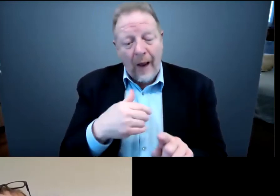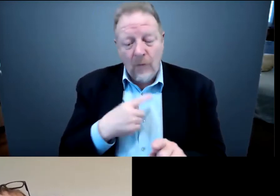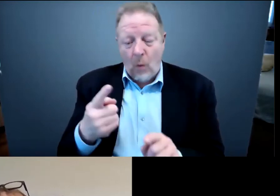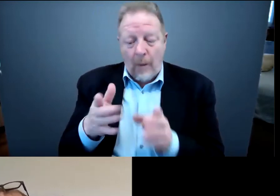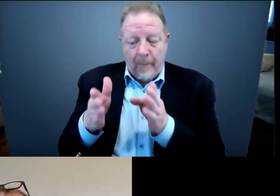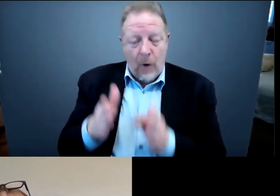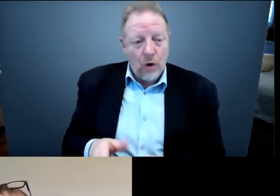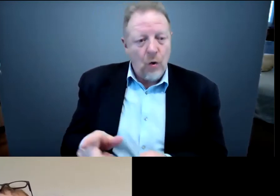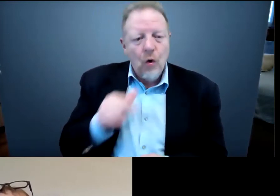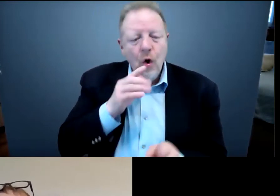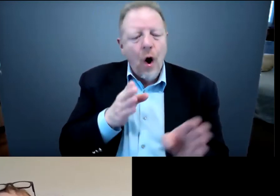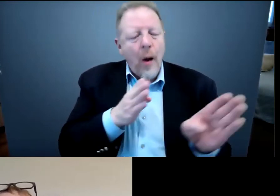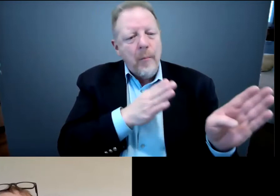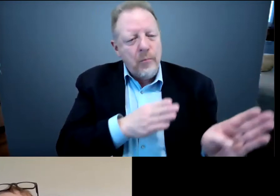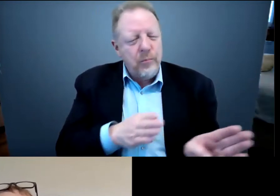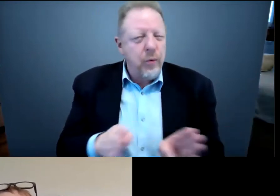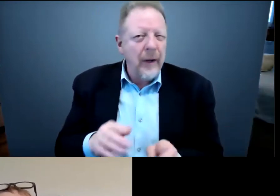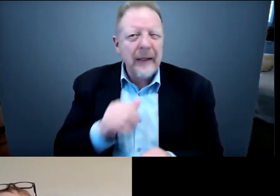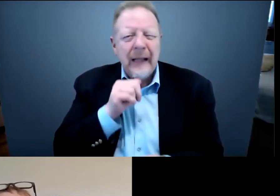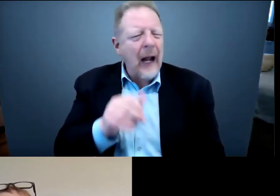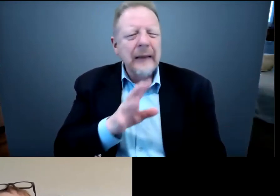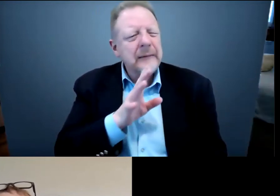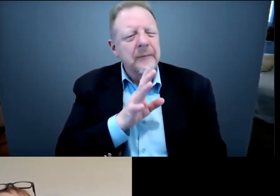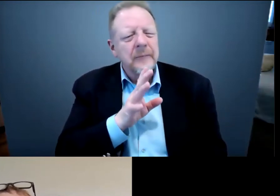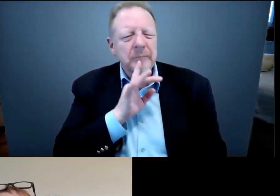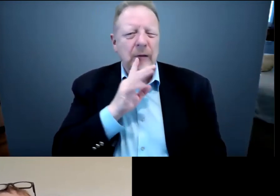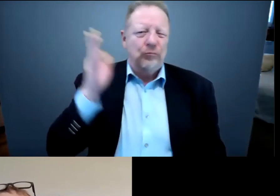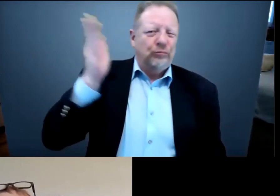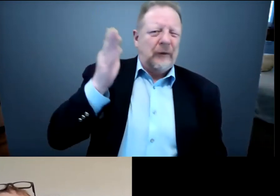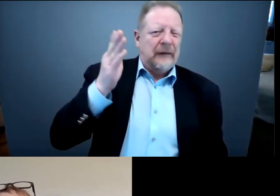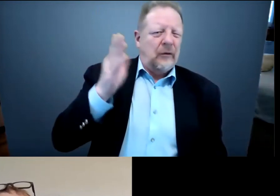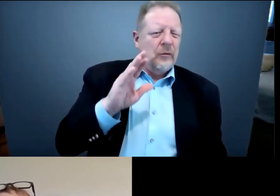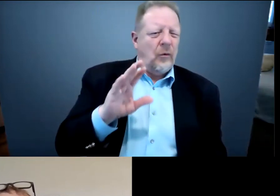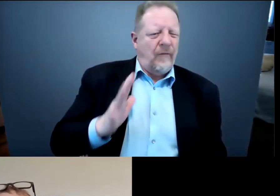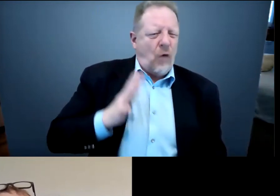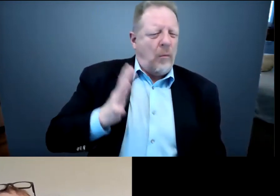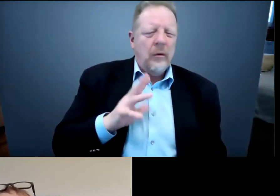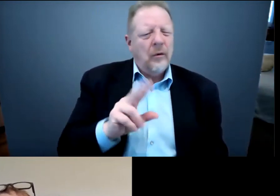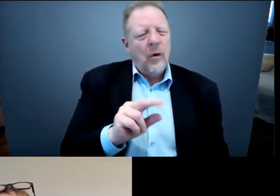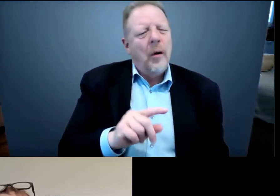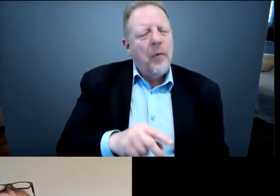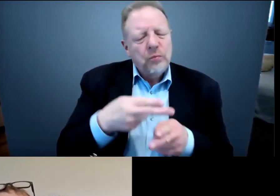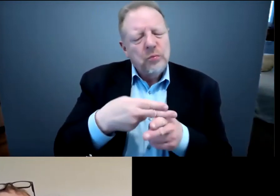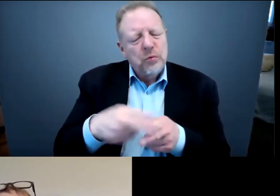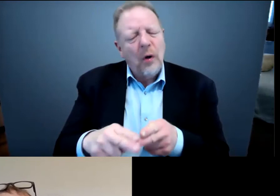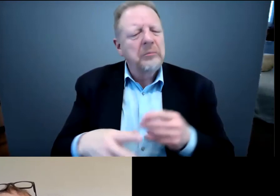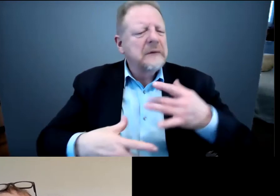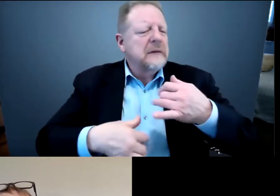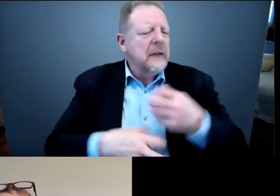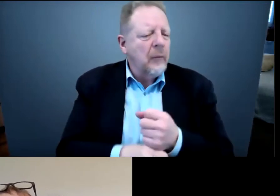person prepare, not a speech really, but just a short summary of